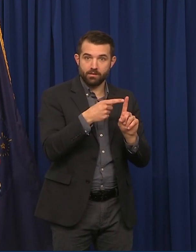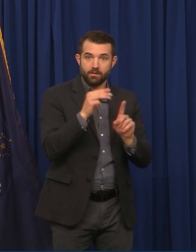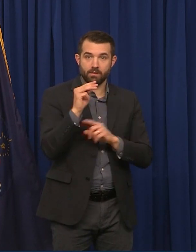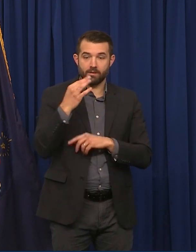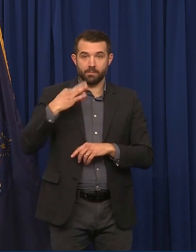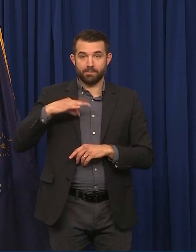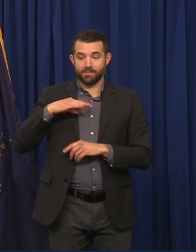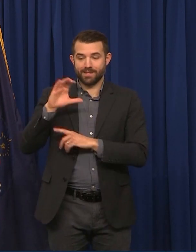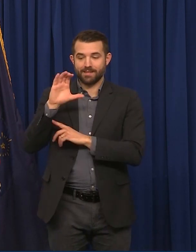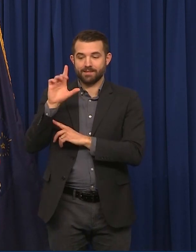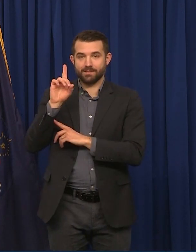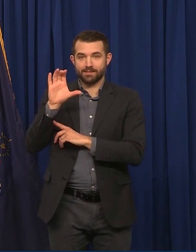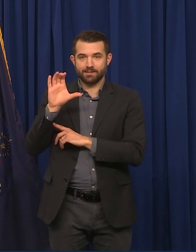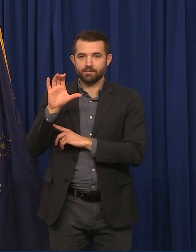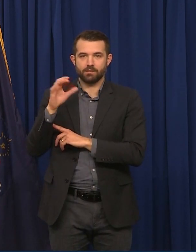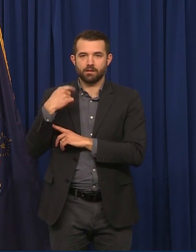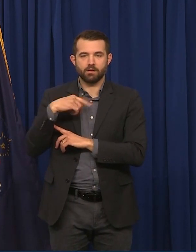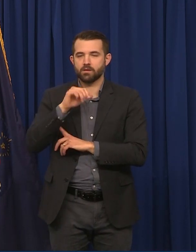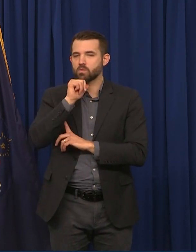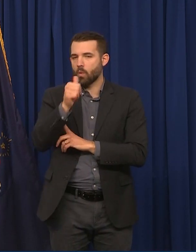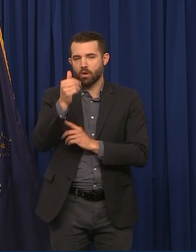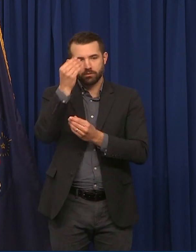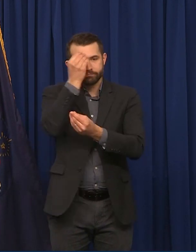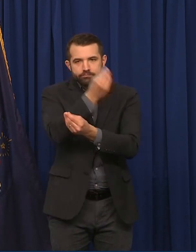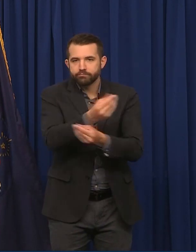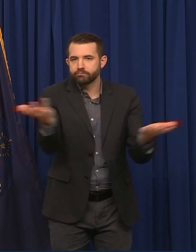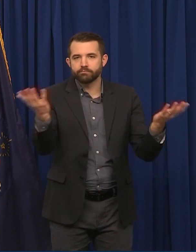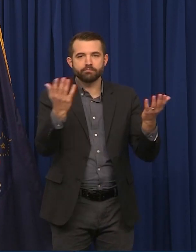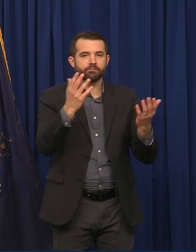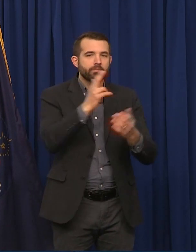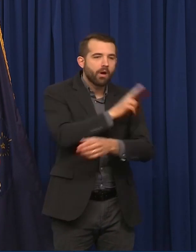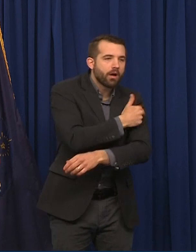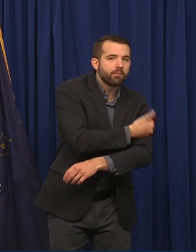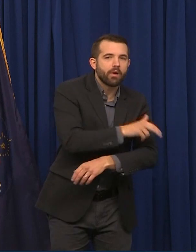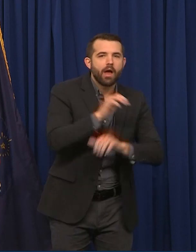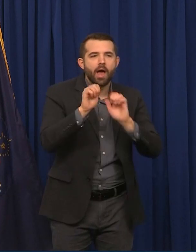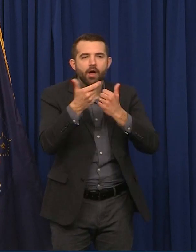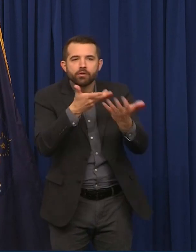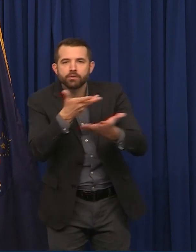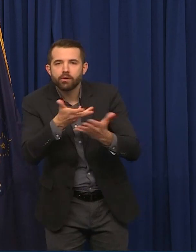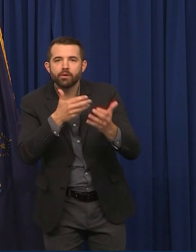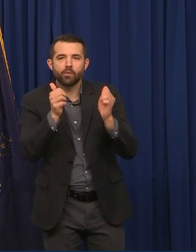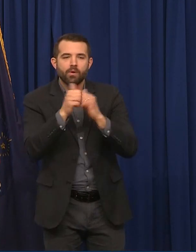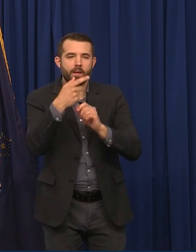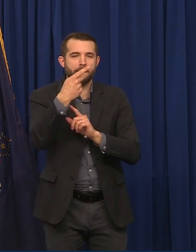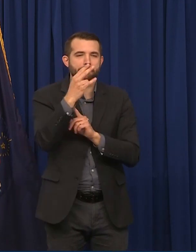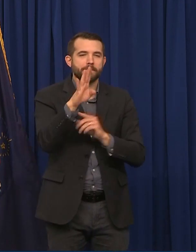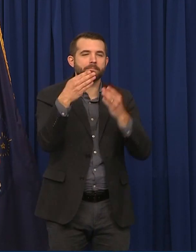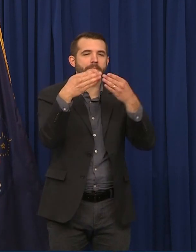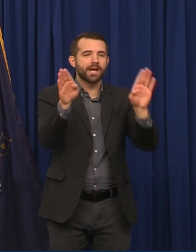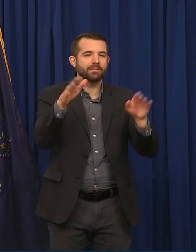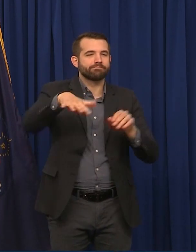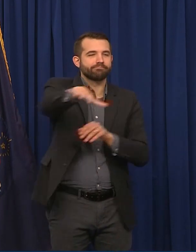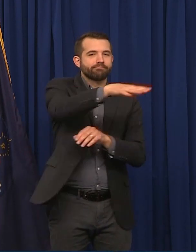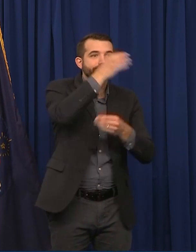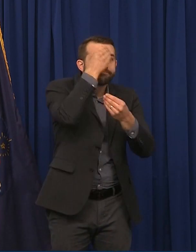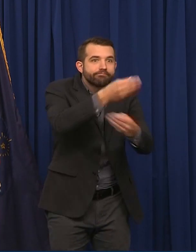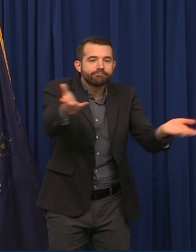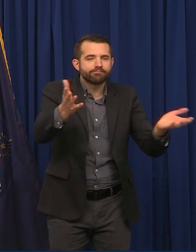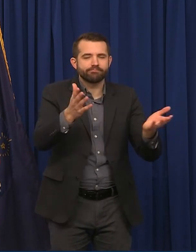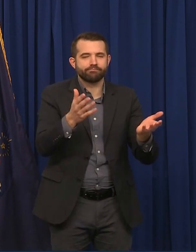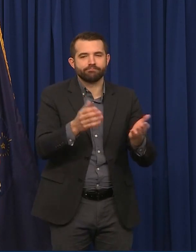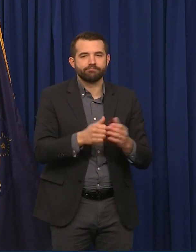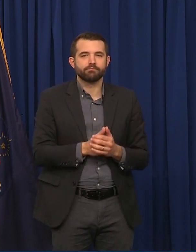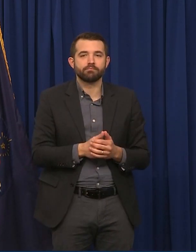hospitals as to when or how they should communicate cases with the public. My own view is that we're in a situation where the